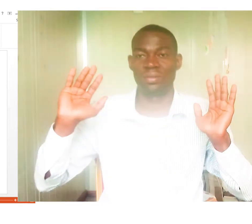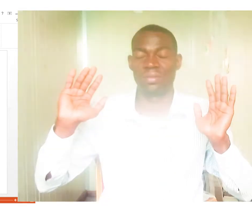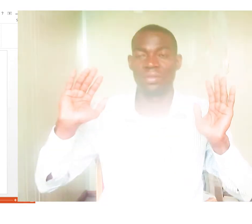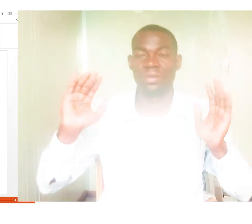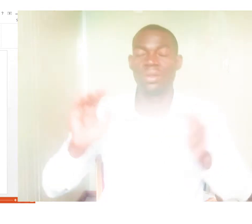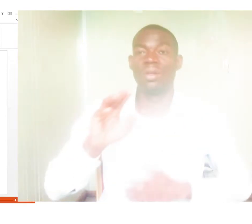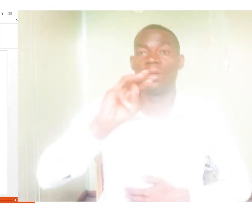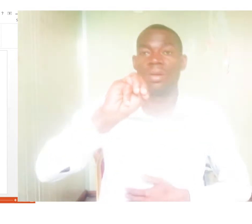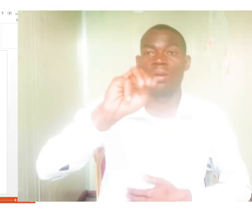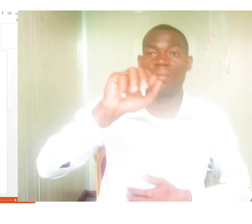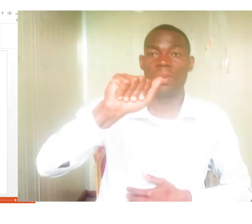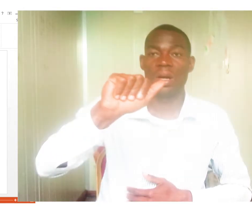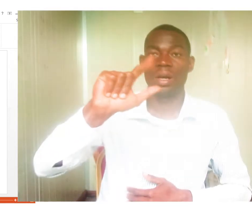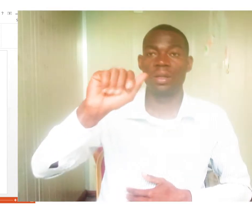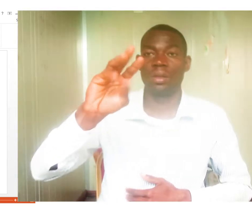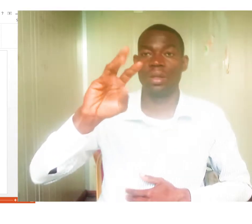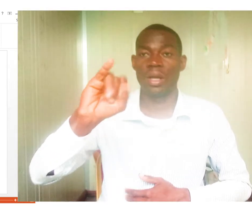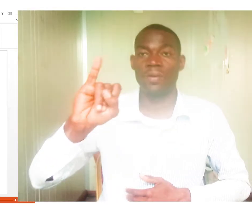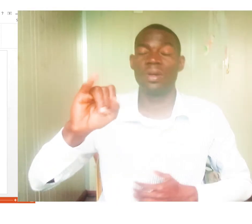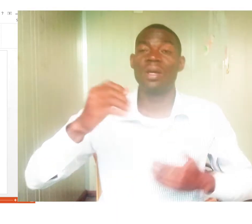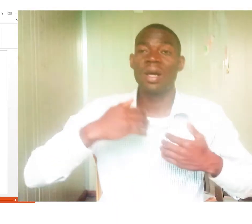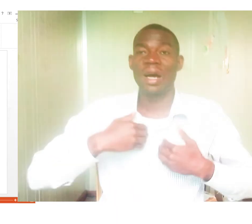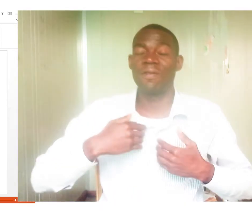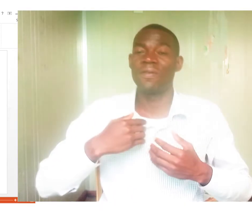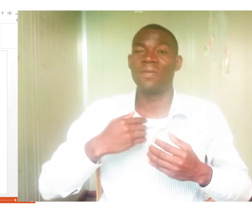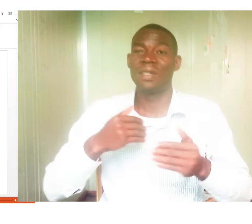Malawi has an approximate